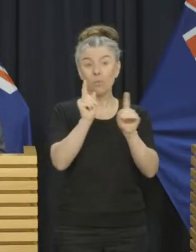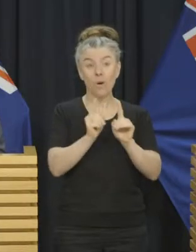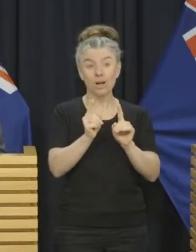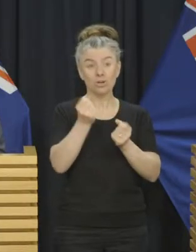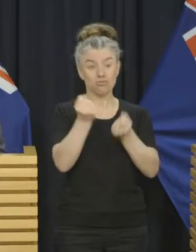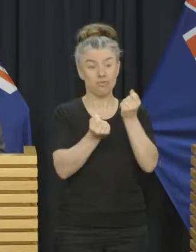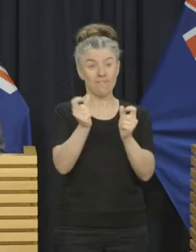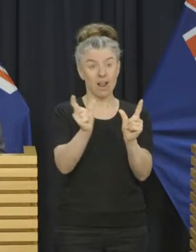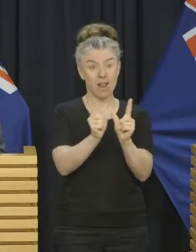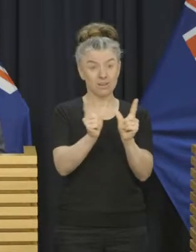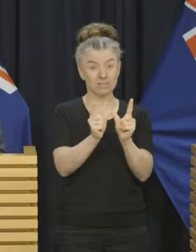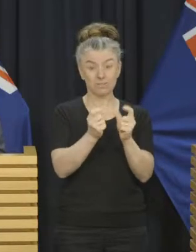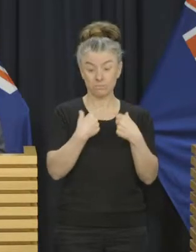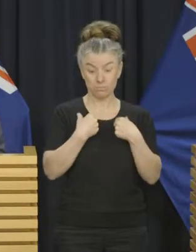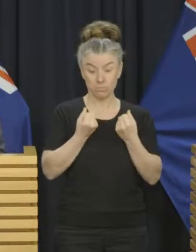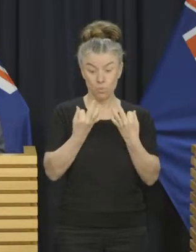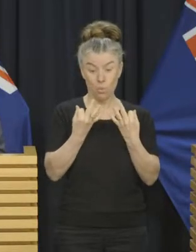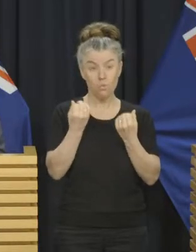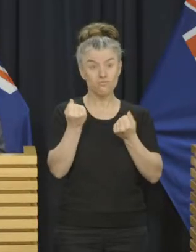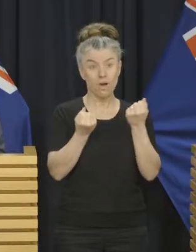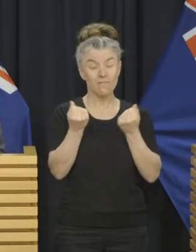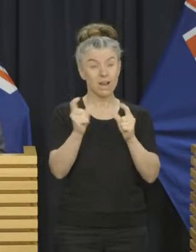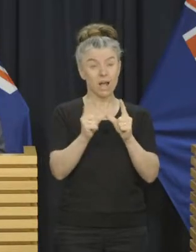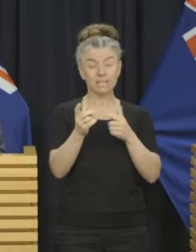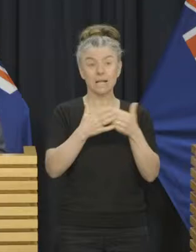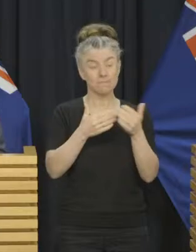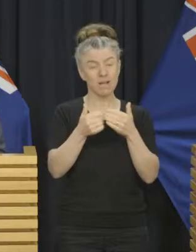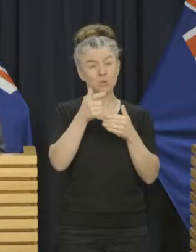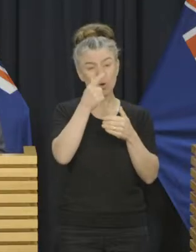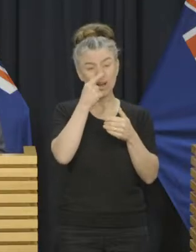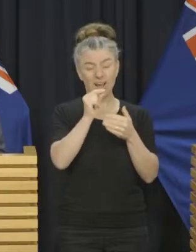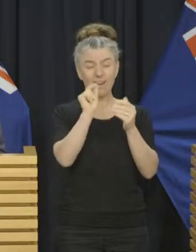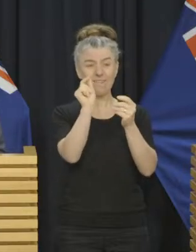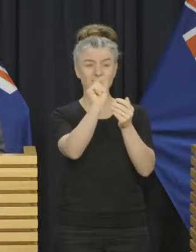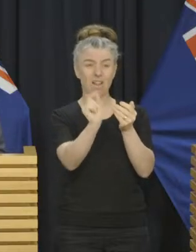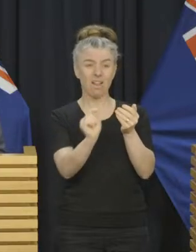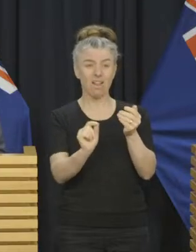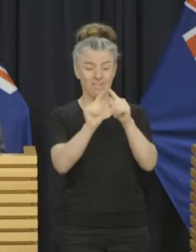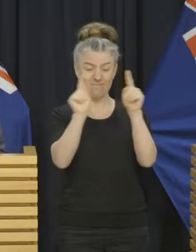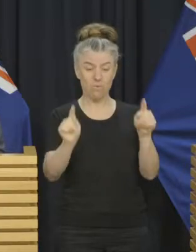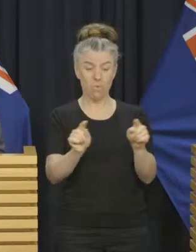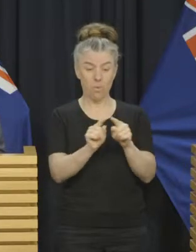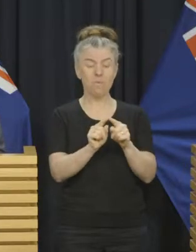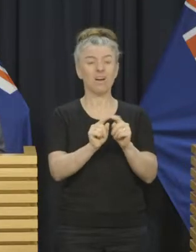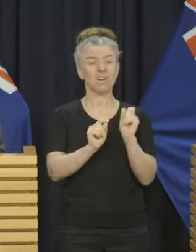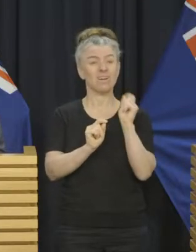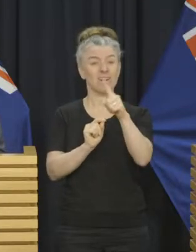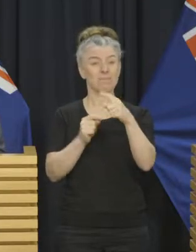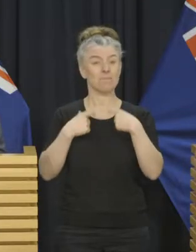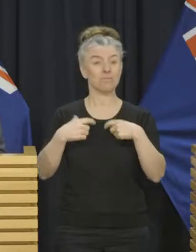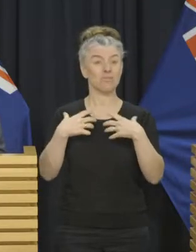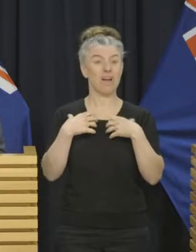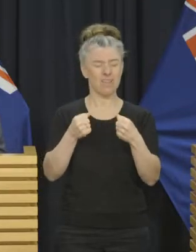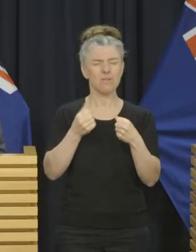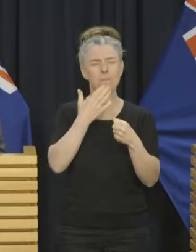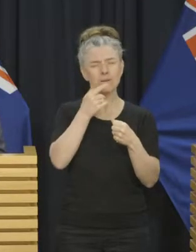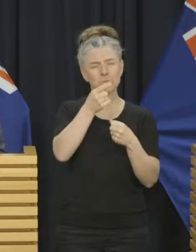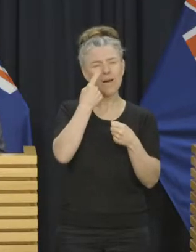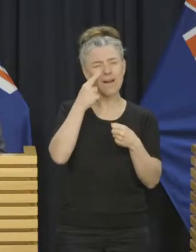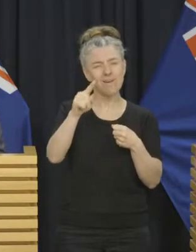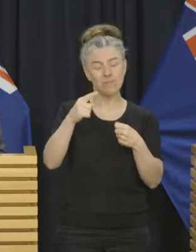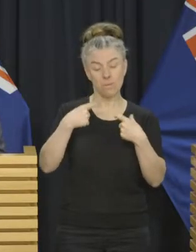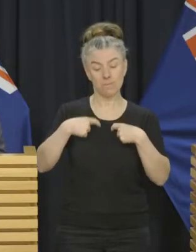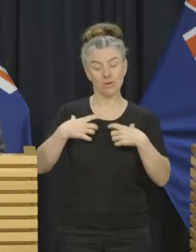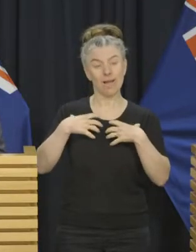driver's licence, you can still get one by completing a simple template and emailing it to the Ministry. So check on the Ministry of Health